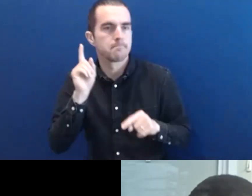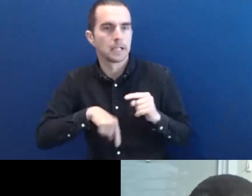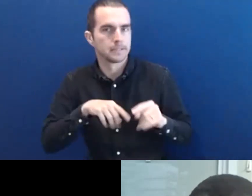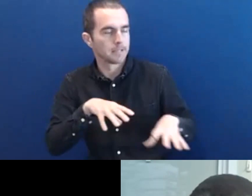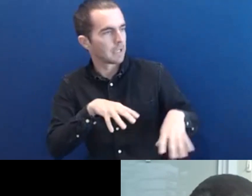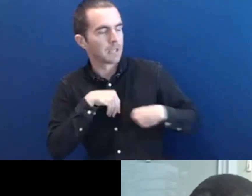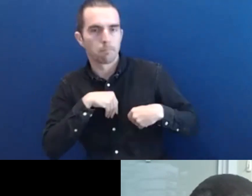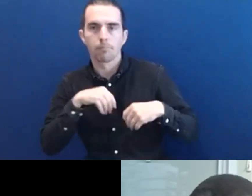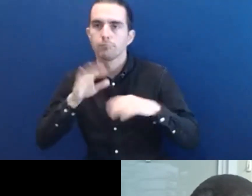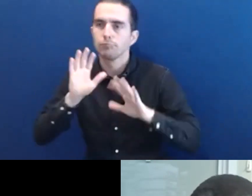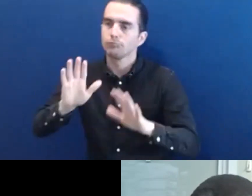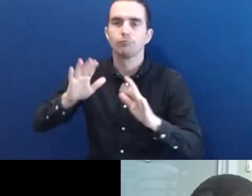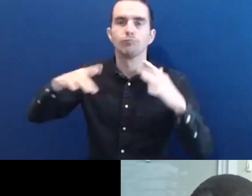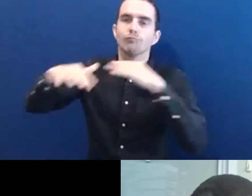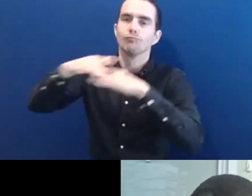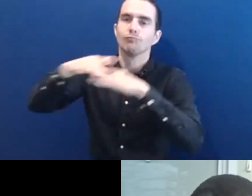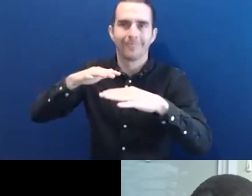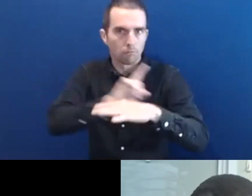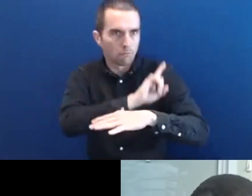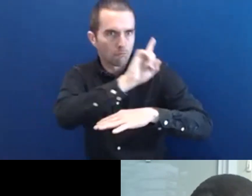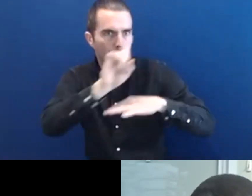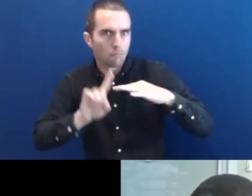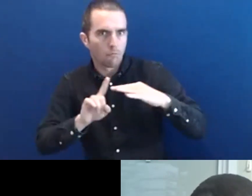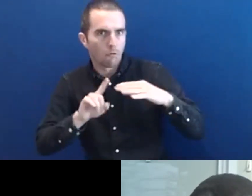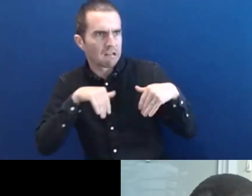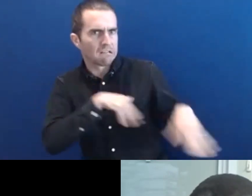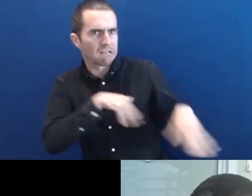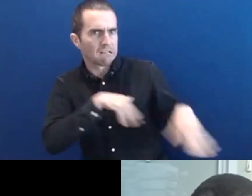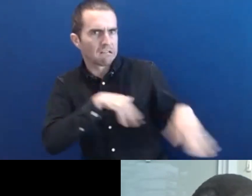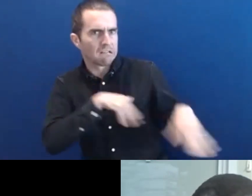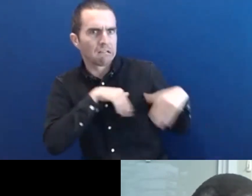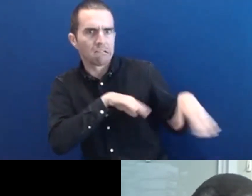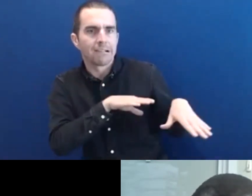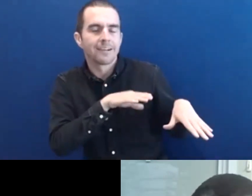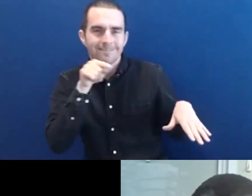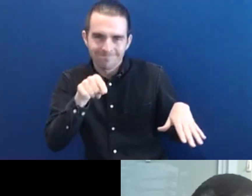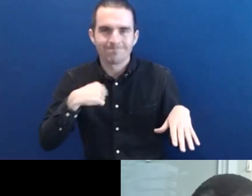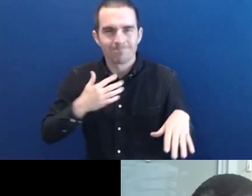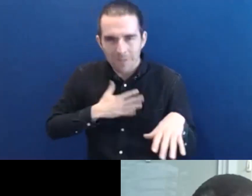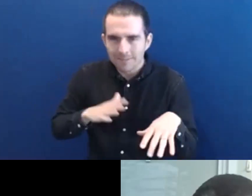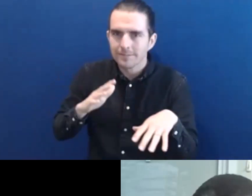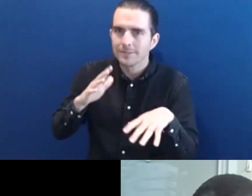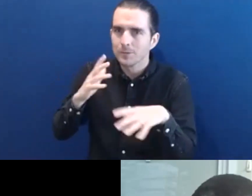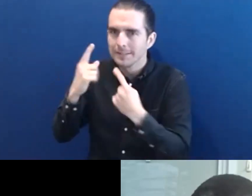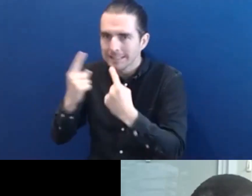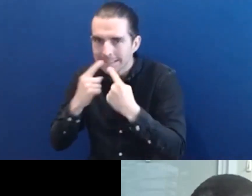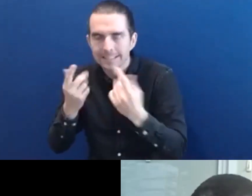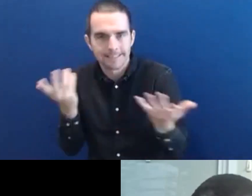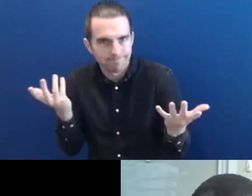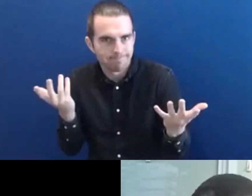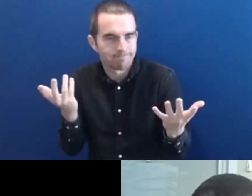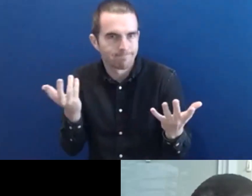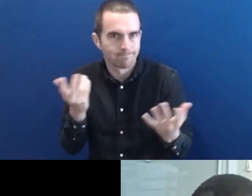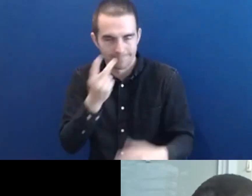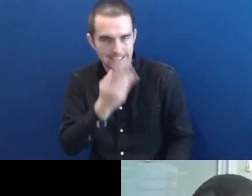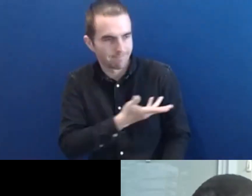that are in fact affecting people with disabilities. And also the issue of for